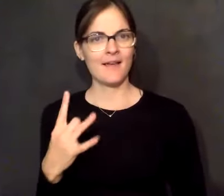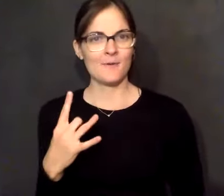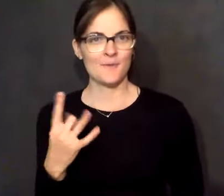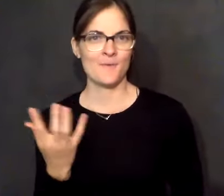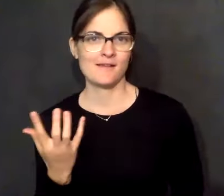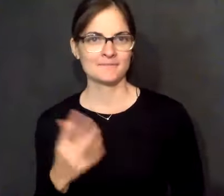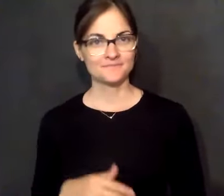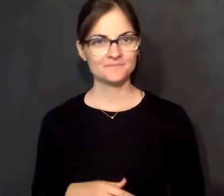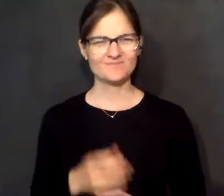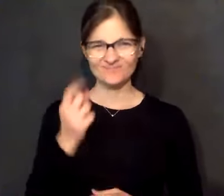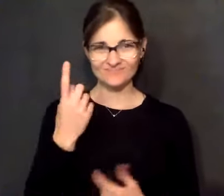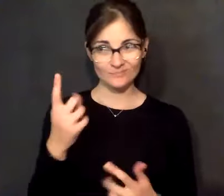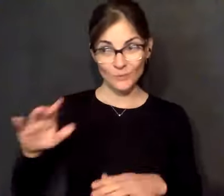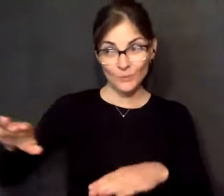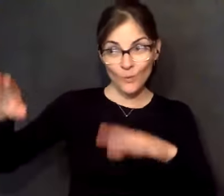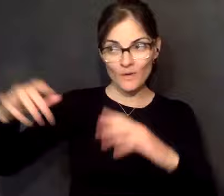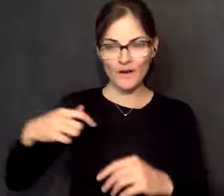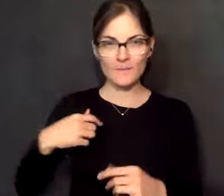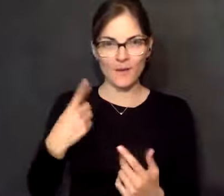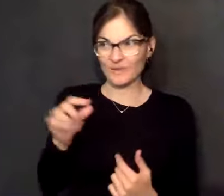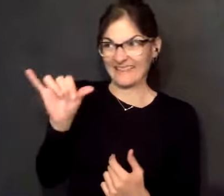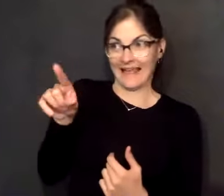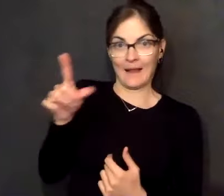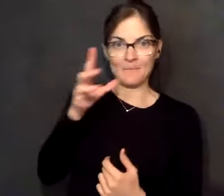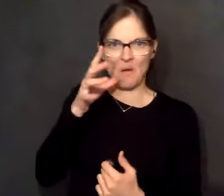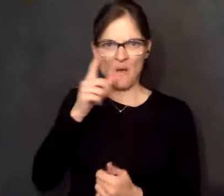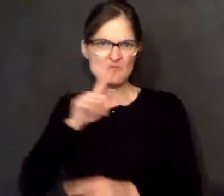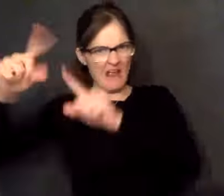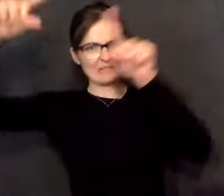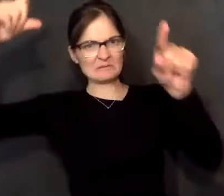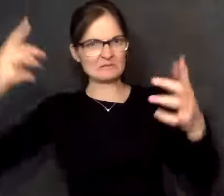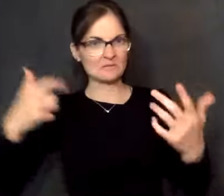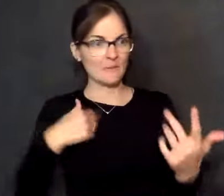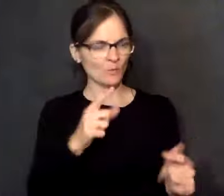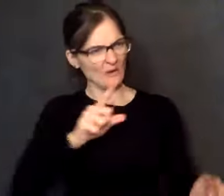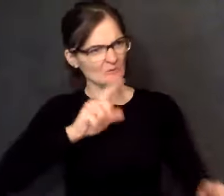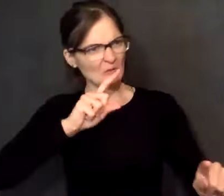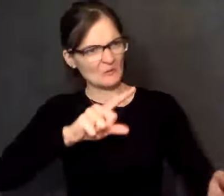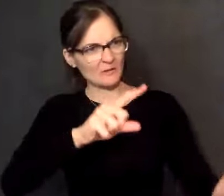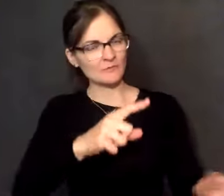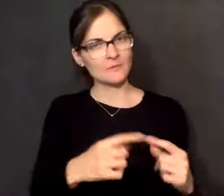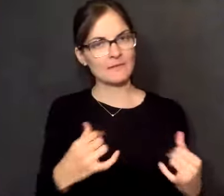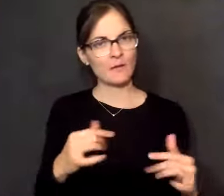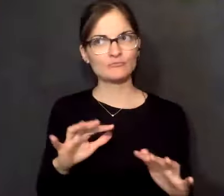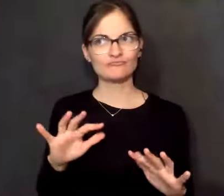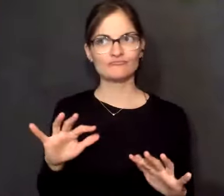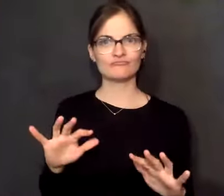I always lived with reacting. I was always in a reaction. Um,